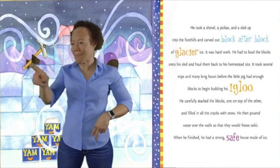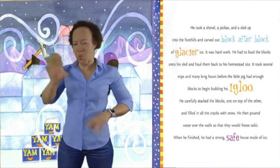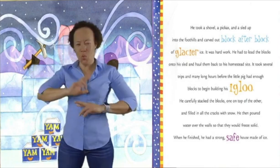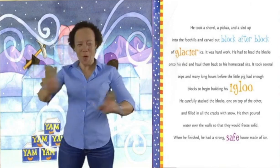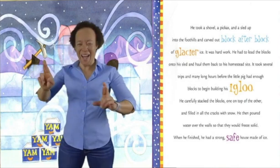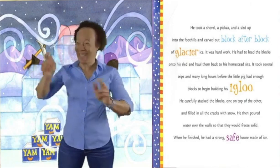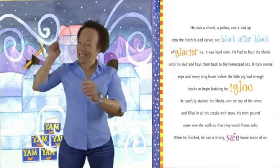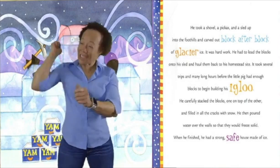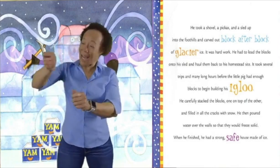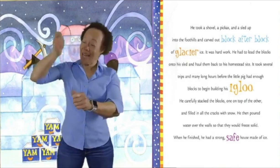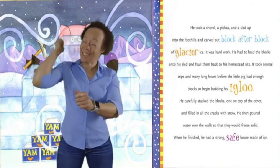of glacier ice.